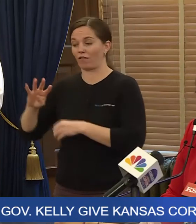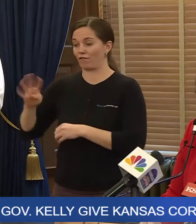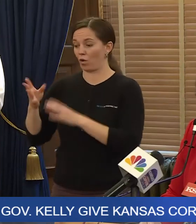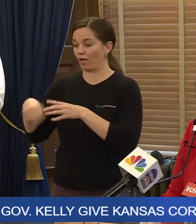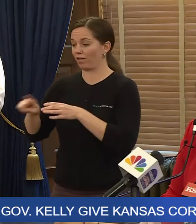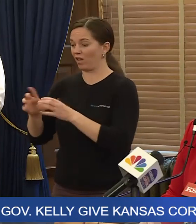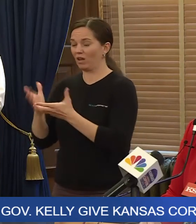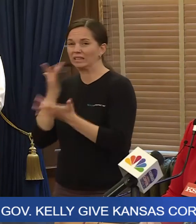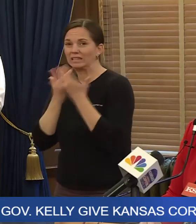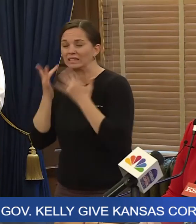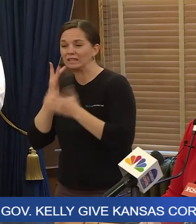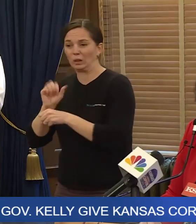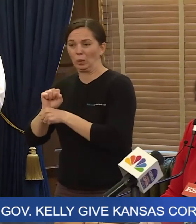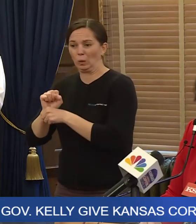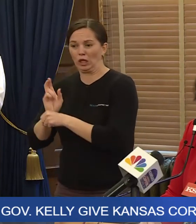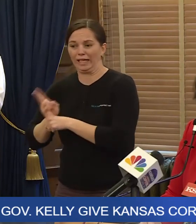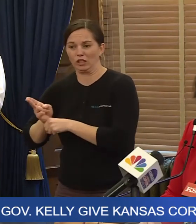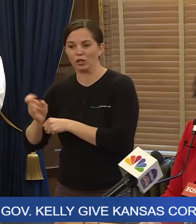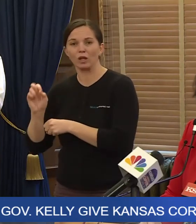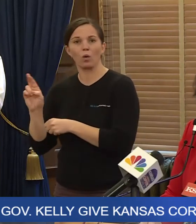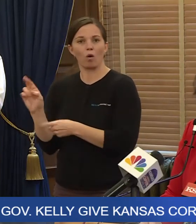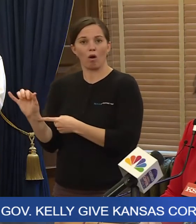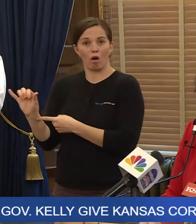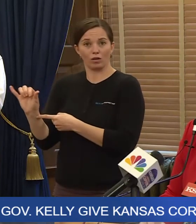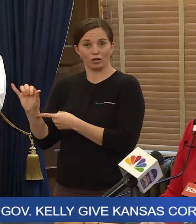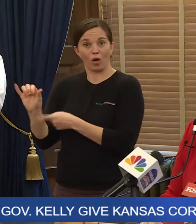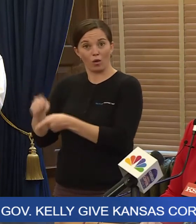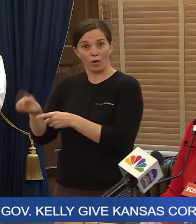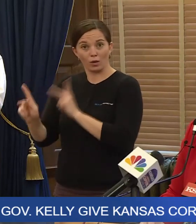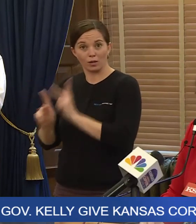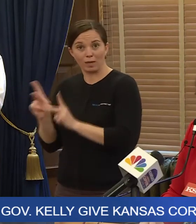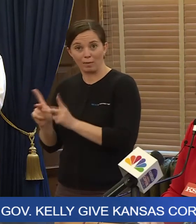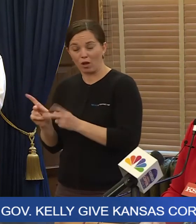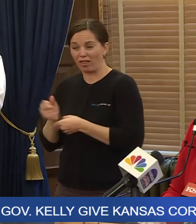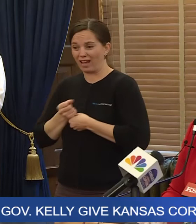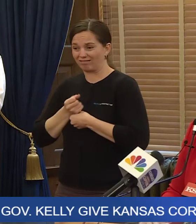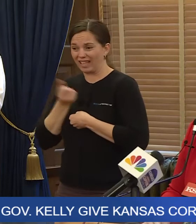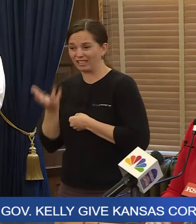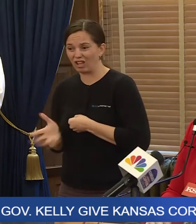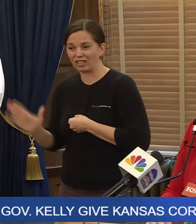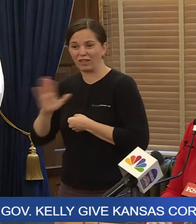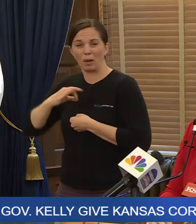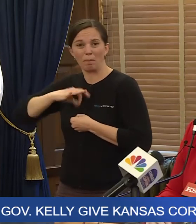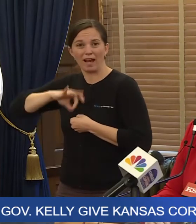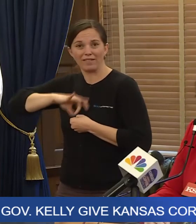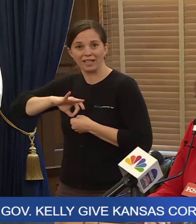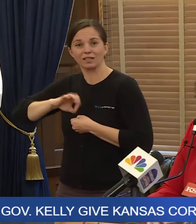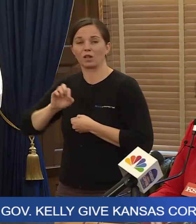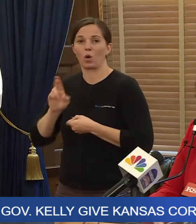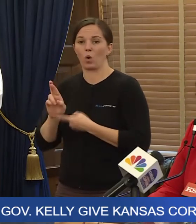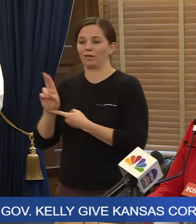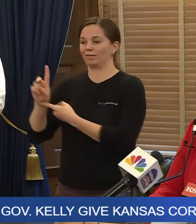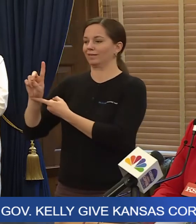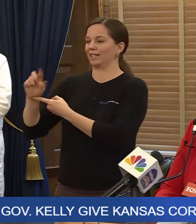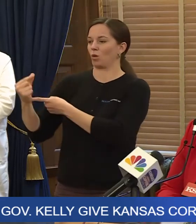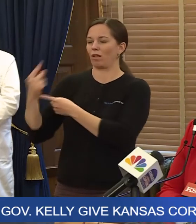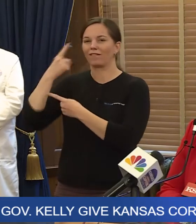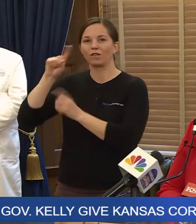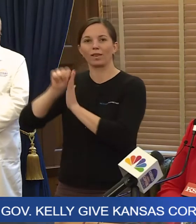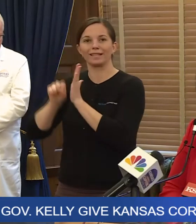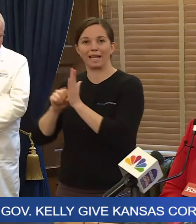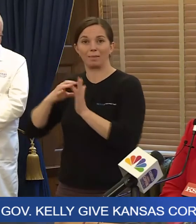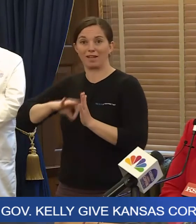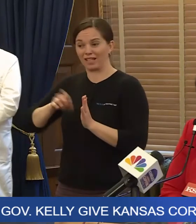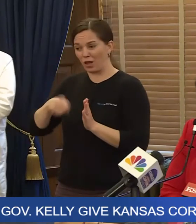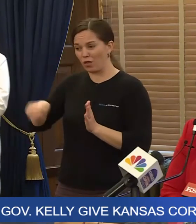lack sufficient work history, or also the last is those who have exhausted benefits or have been disqualified for state benefits, all being